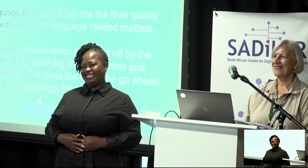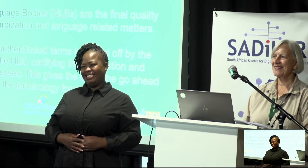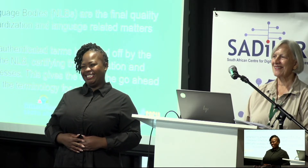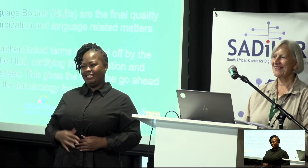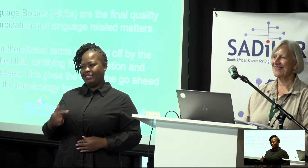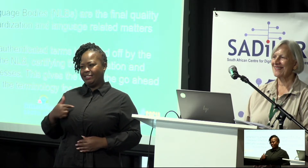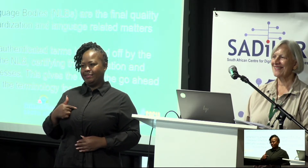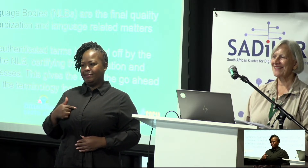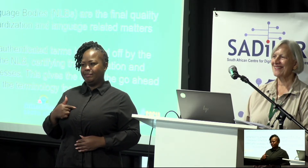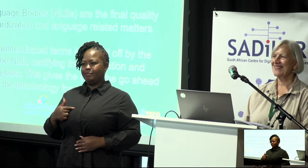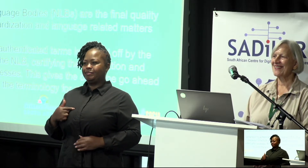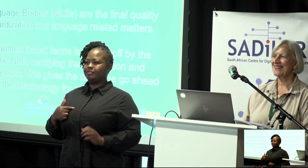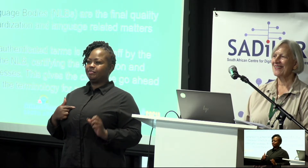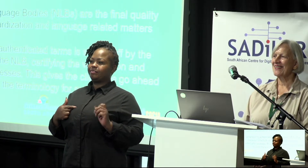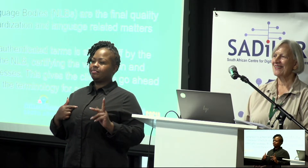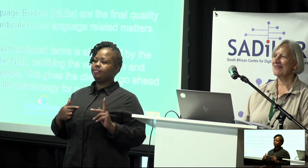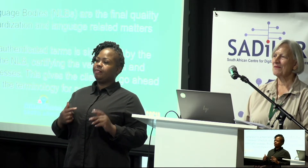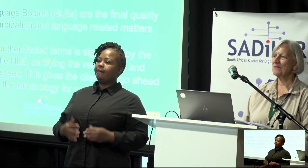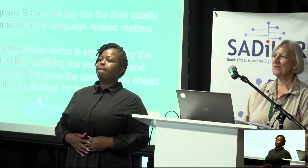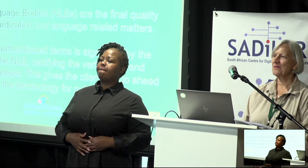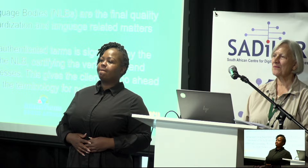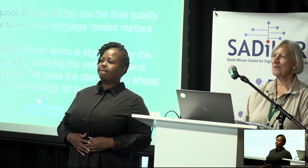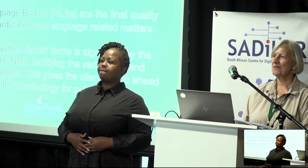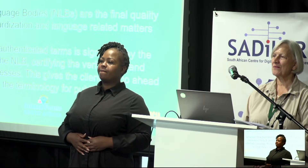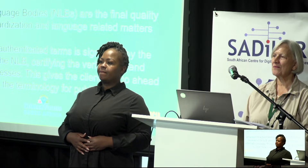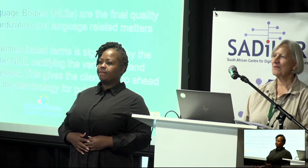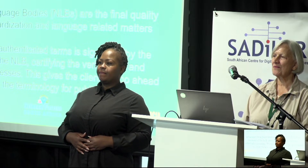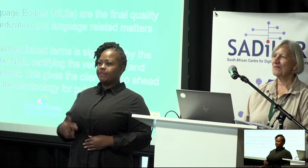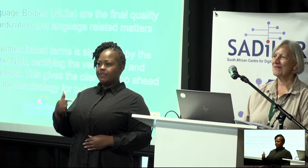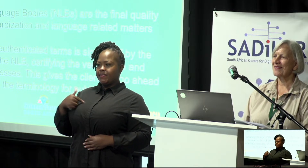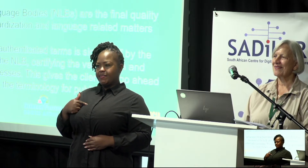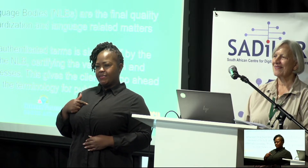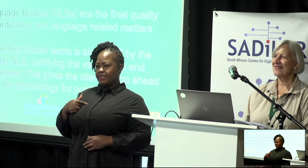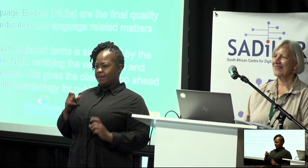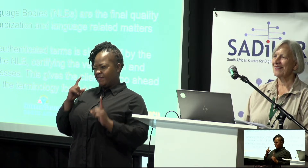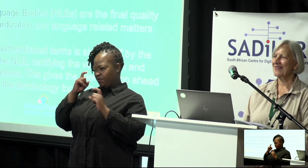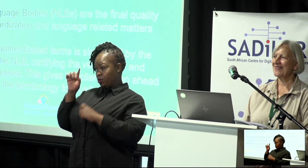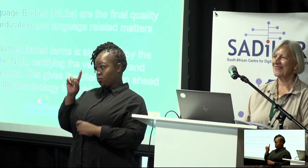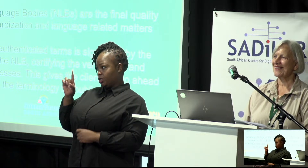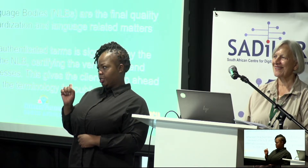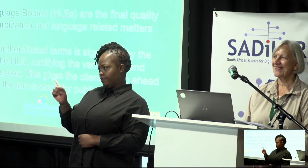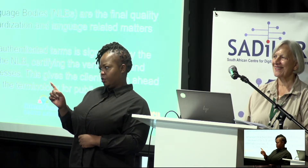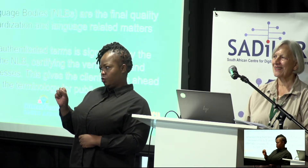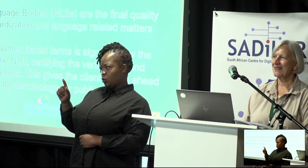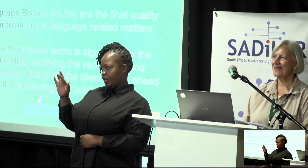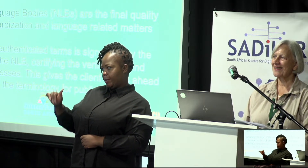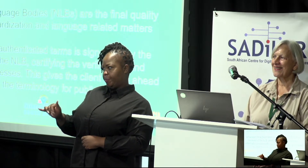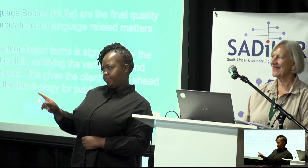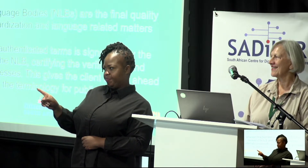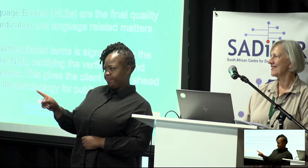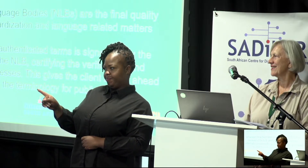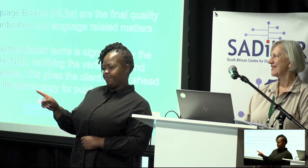Not showing you the phone. I've got a trick question for you, Solly. Yes.